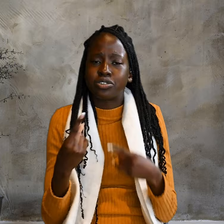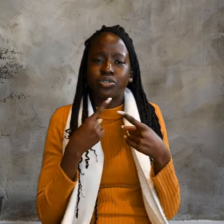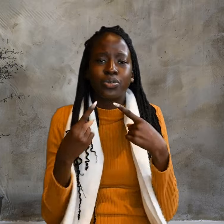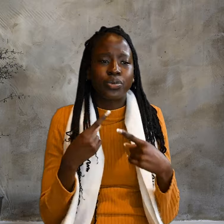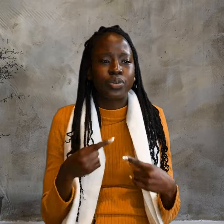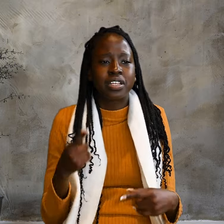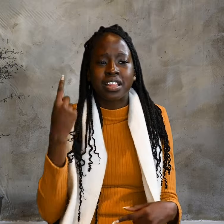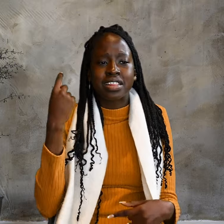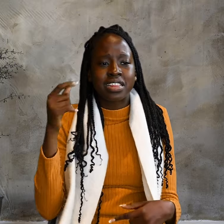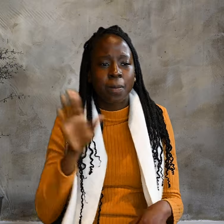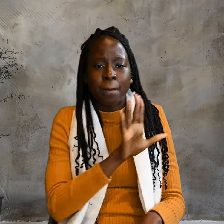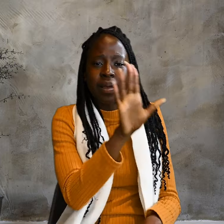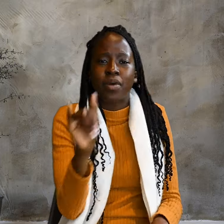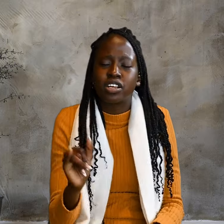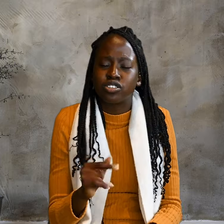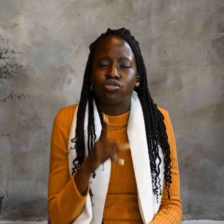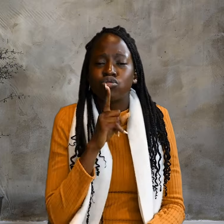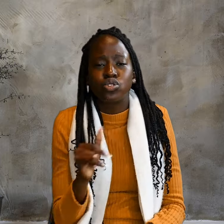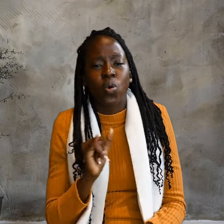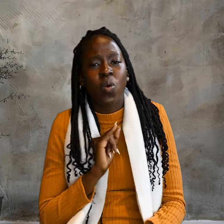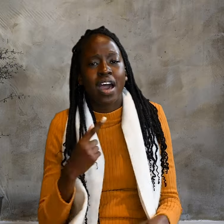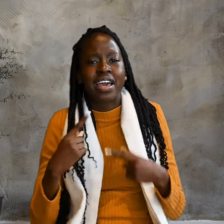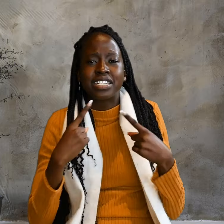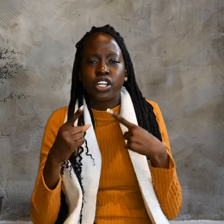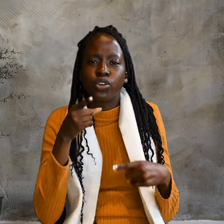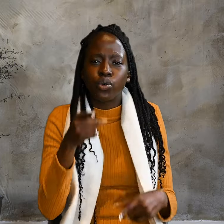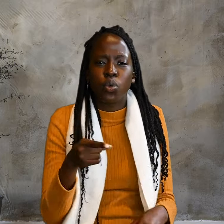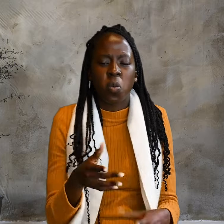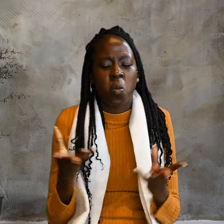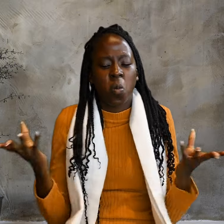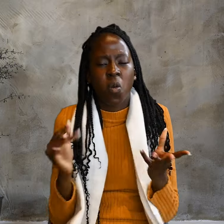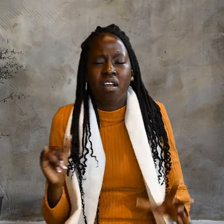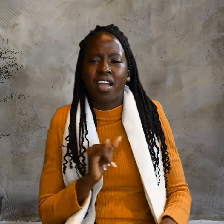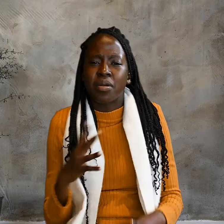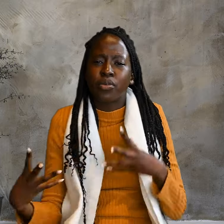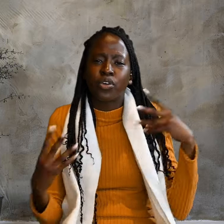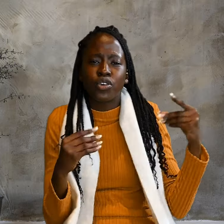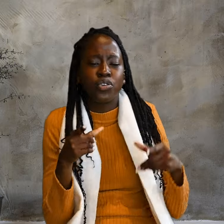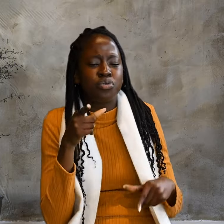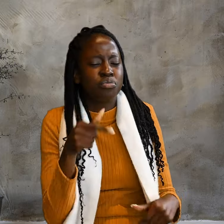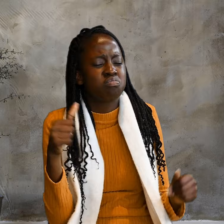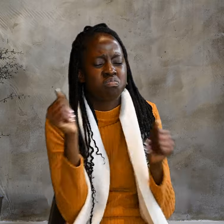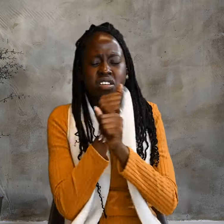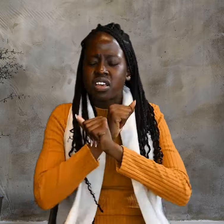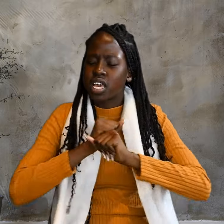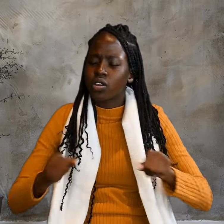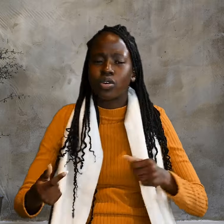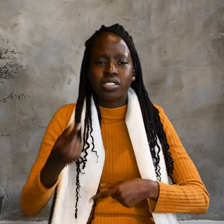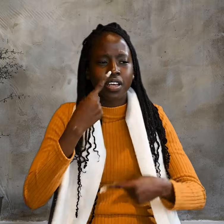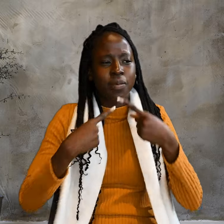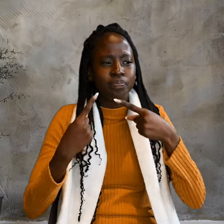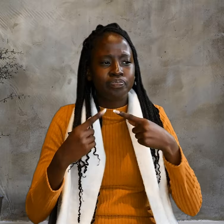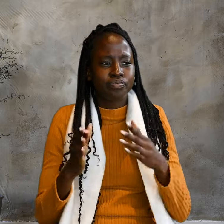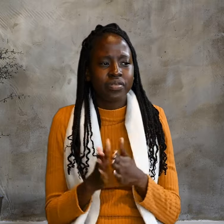you now, where I am going, you cannot come. A new command I give